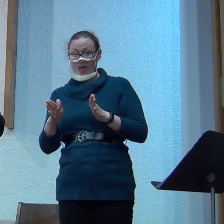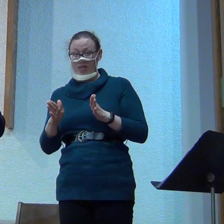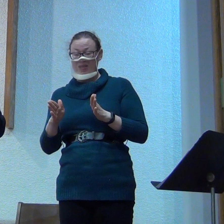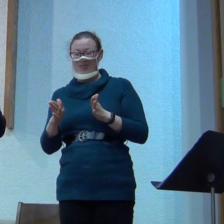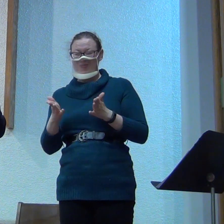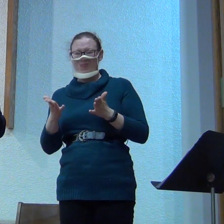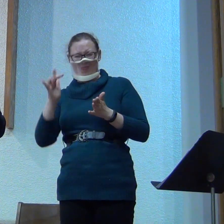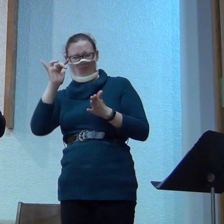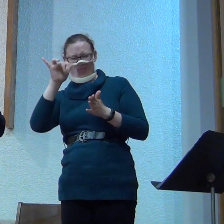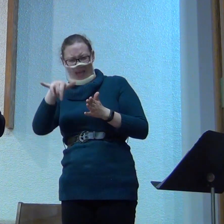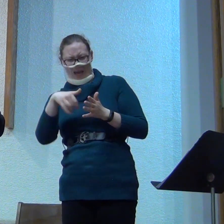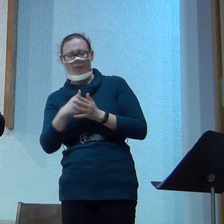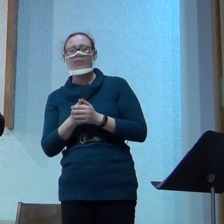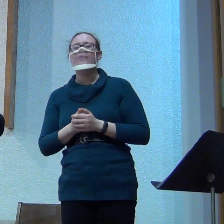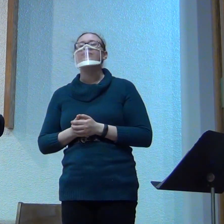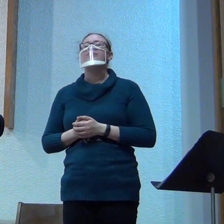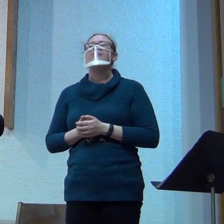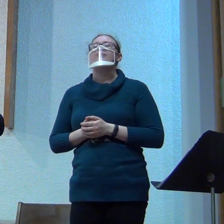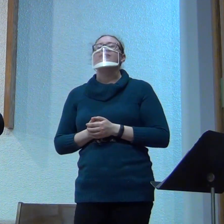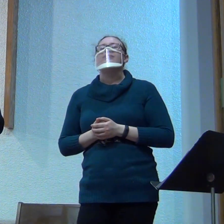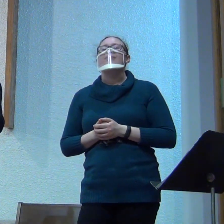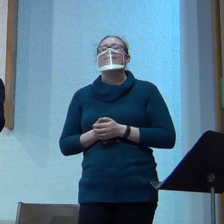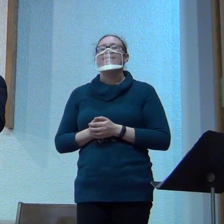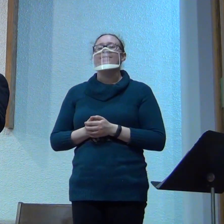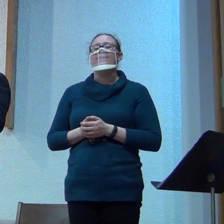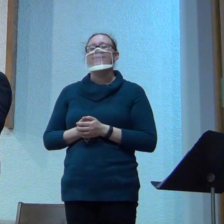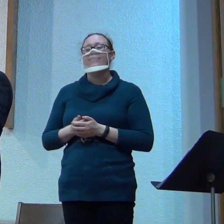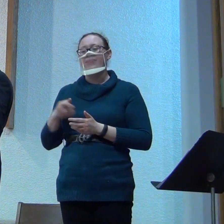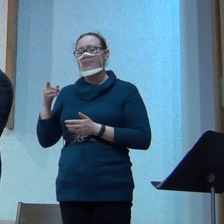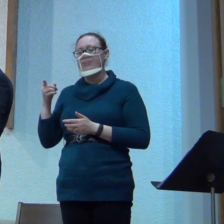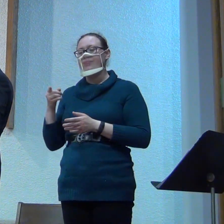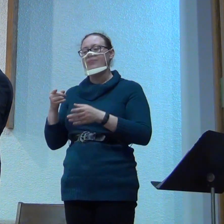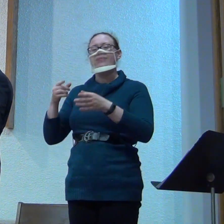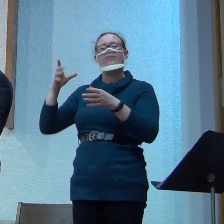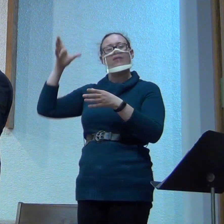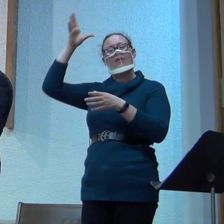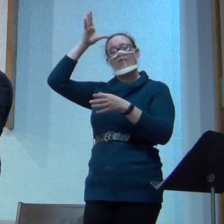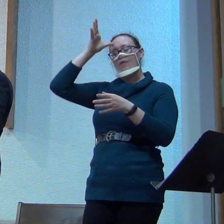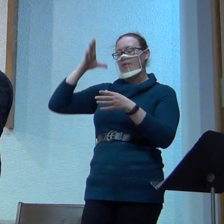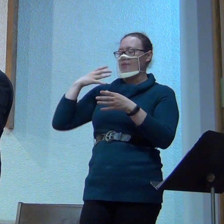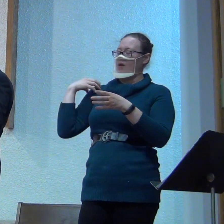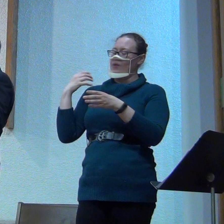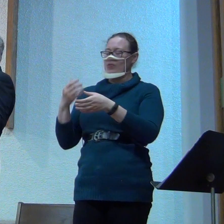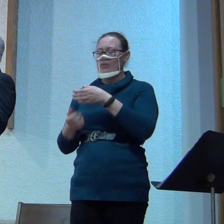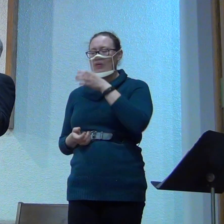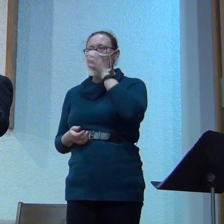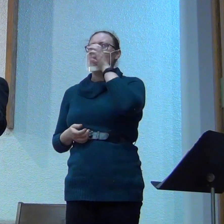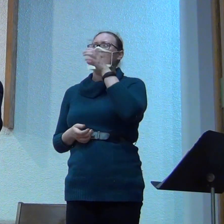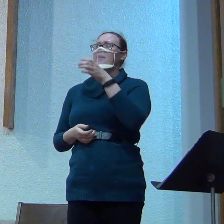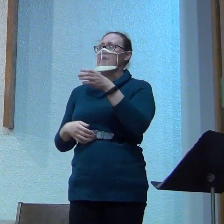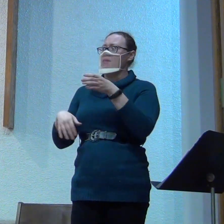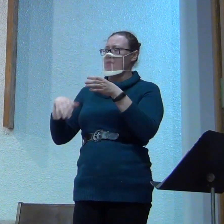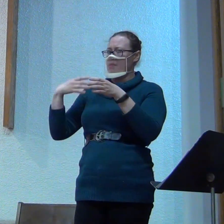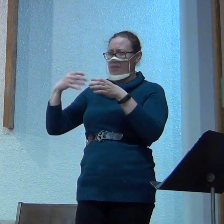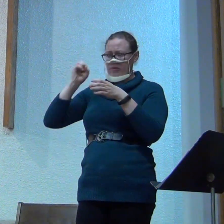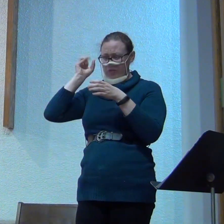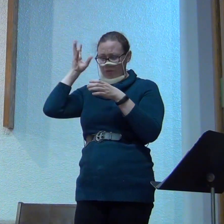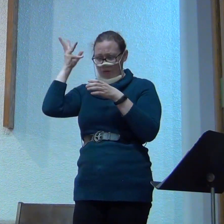something like that. And so he takes a sip and is so